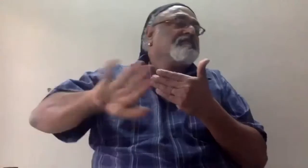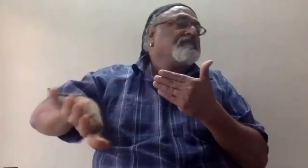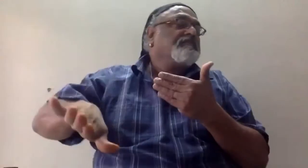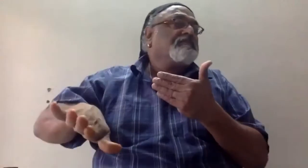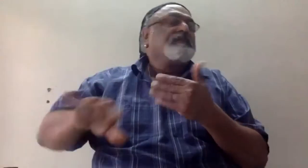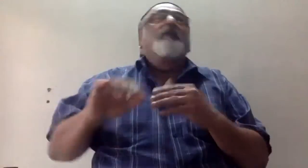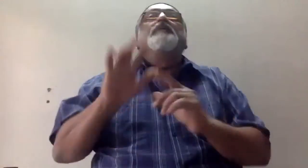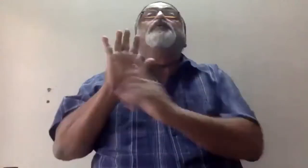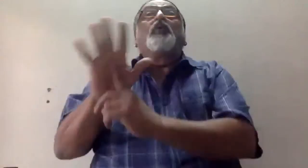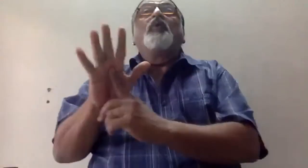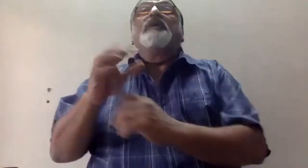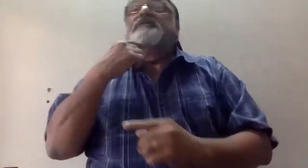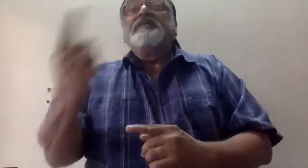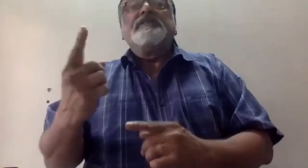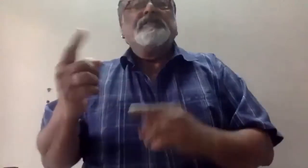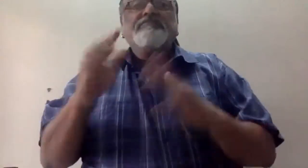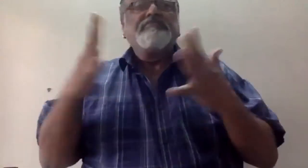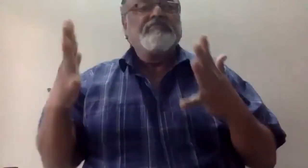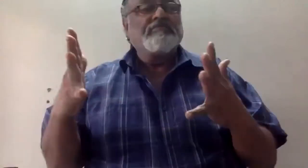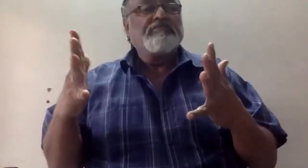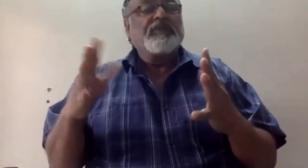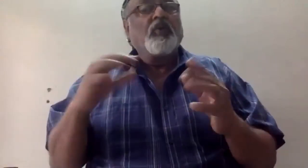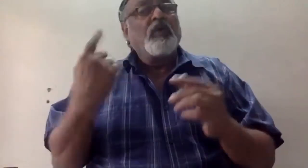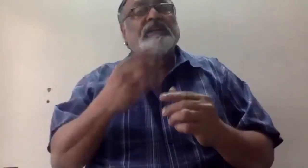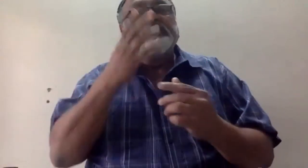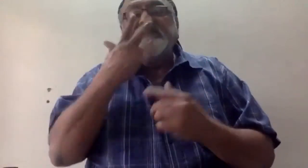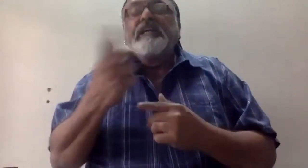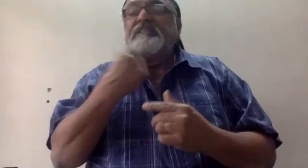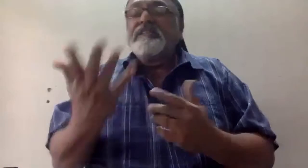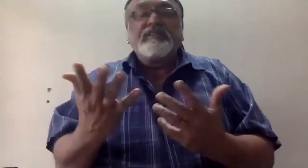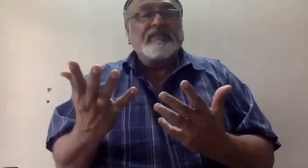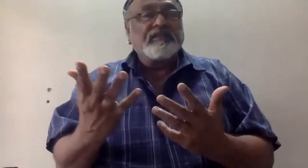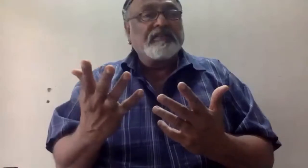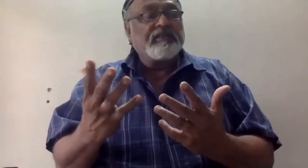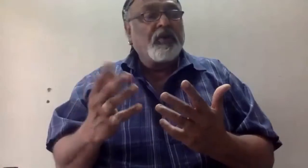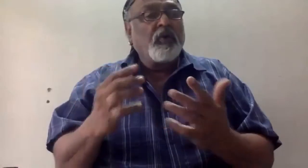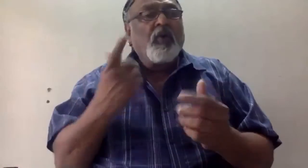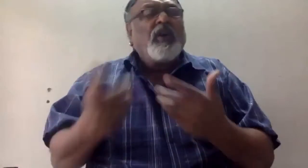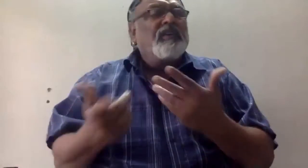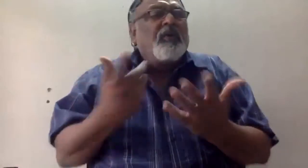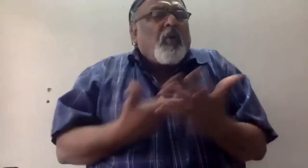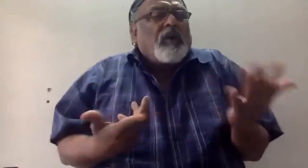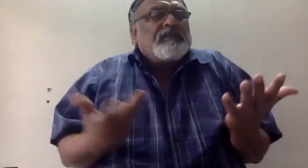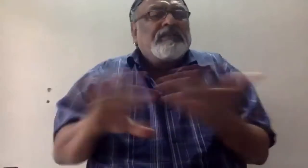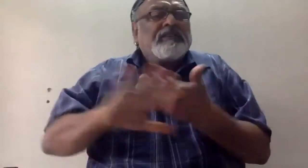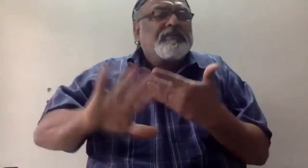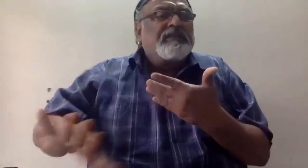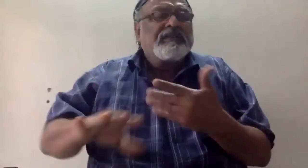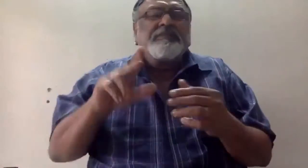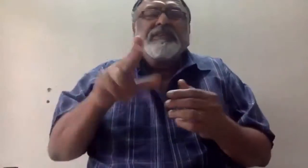experienced every day by people. What would be discrimination in addition to this? failure to provide